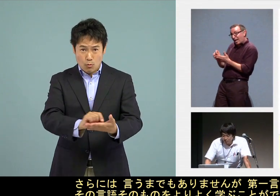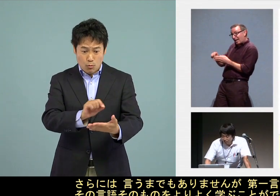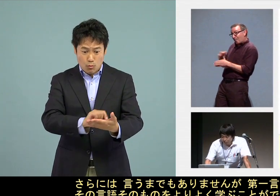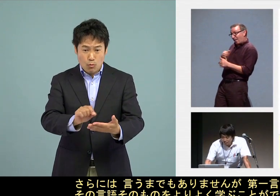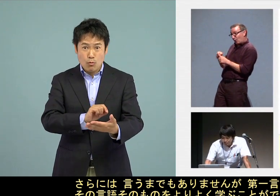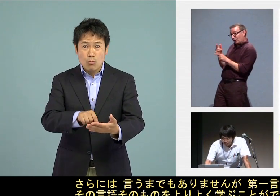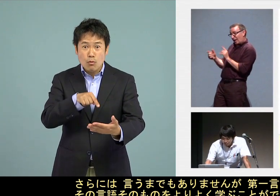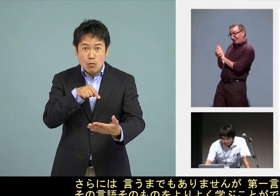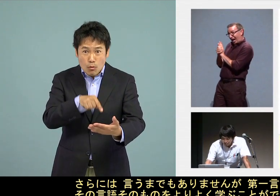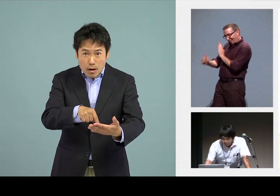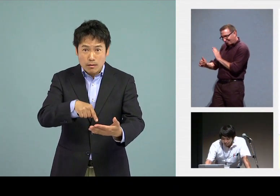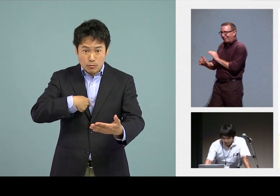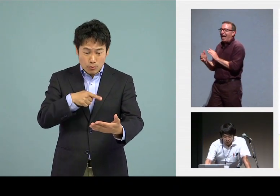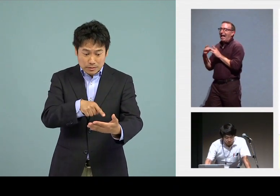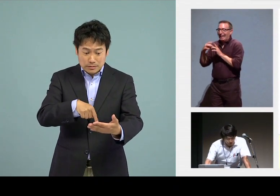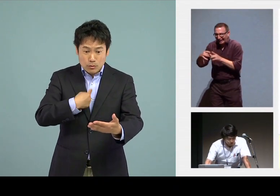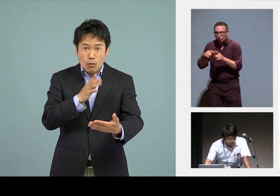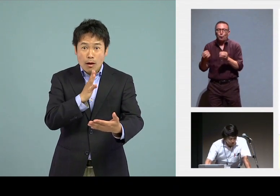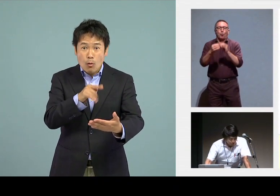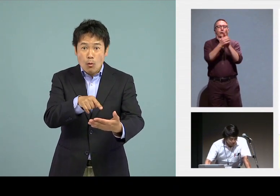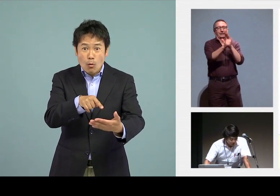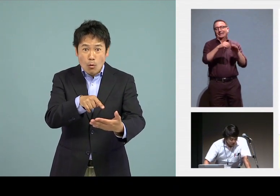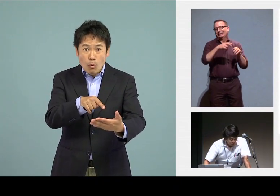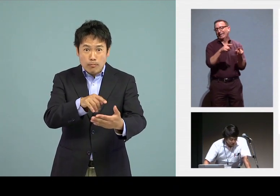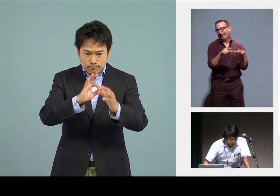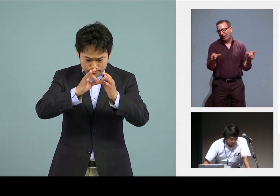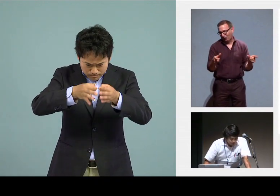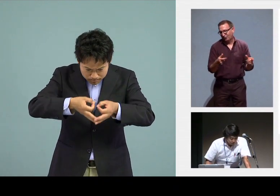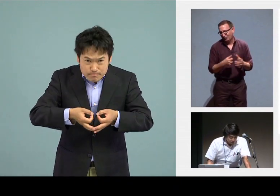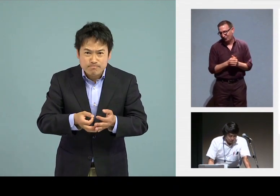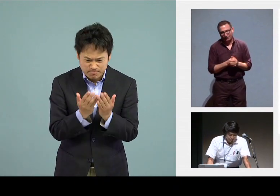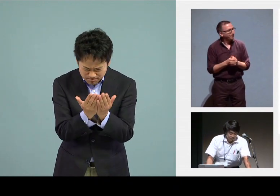language itself. Oh, conclusion, sorry.